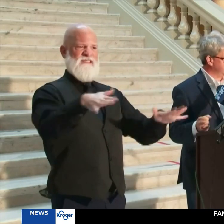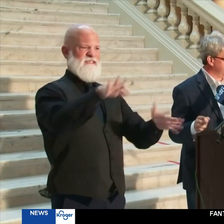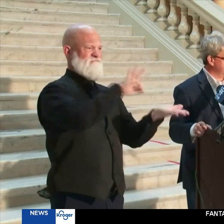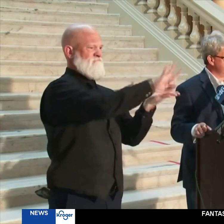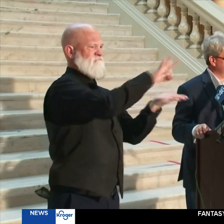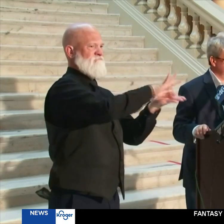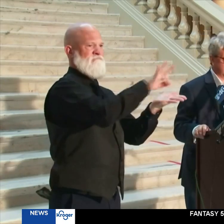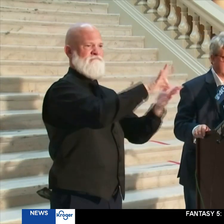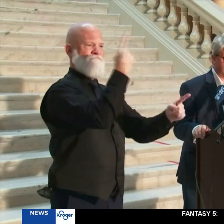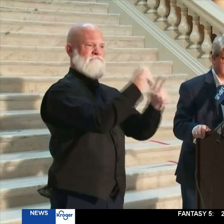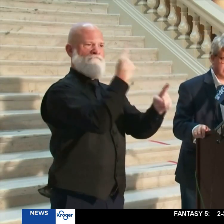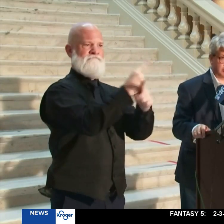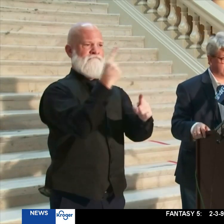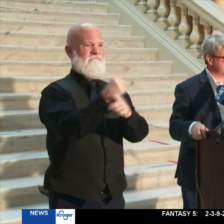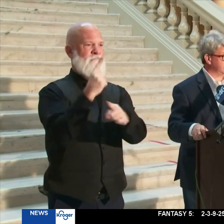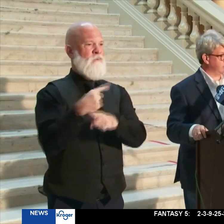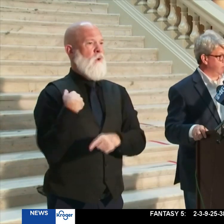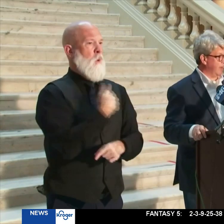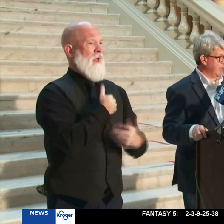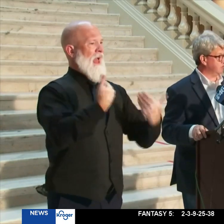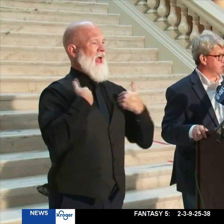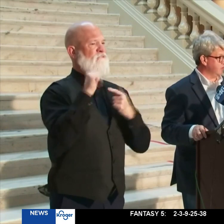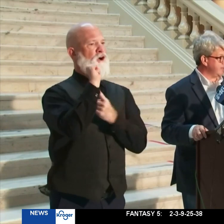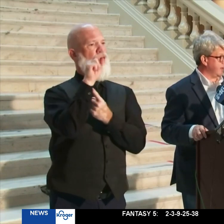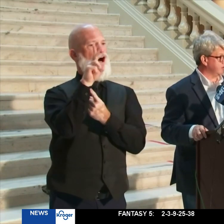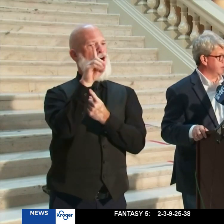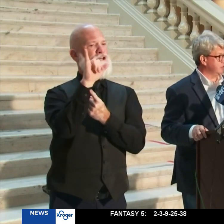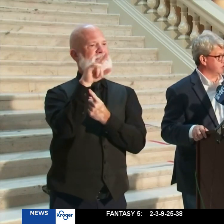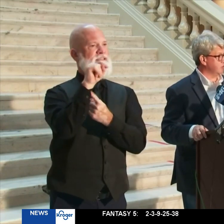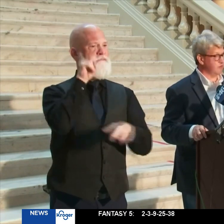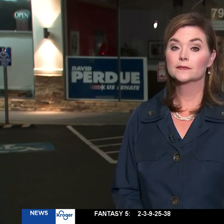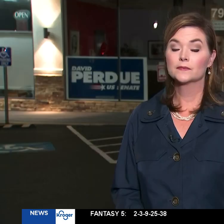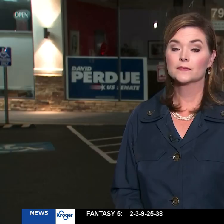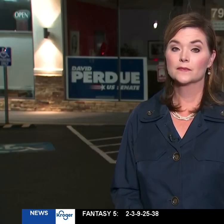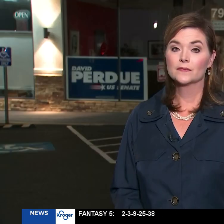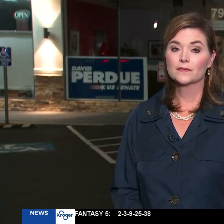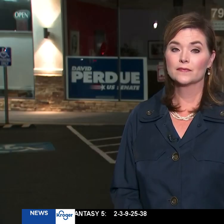audit to prove it, and it looks like more than likely the president will ask for a recount.